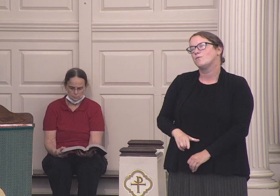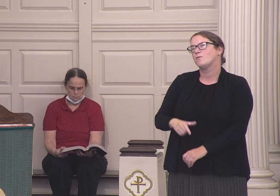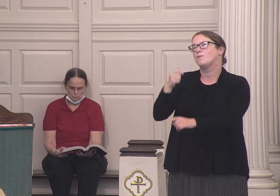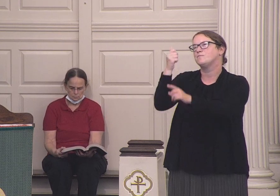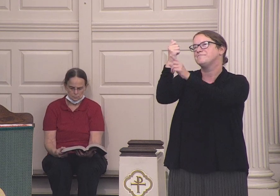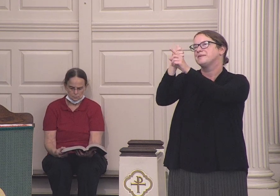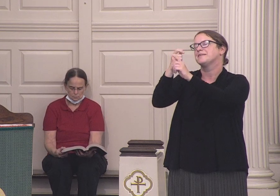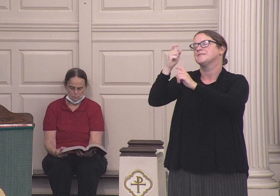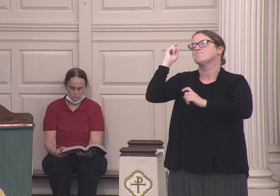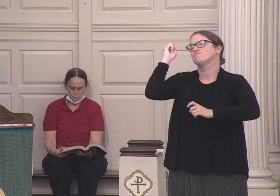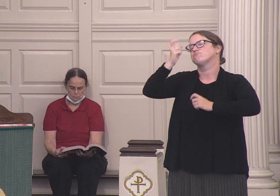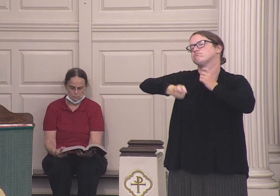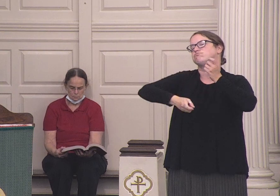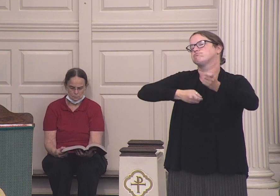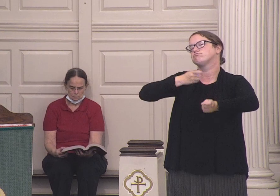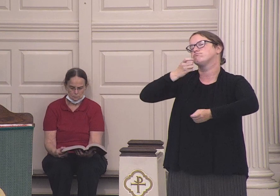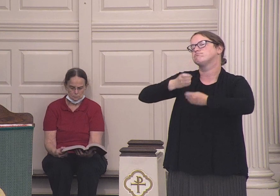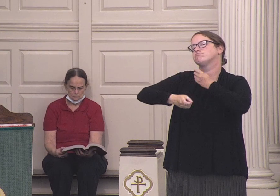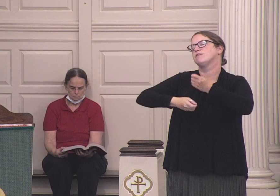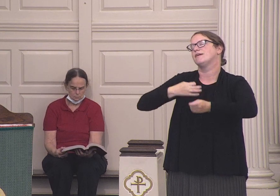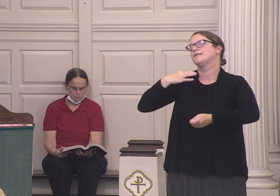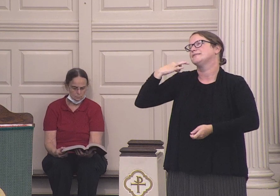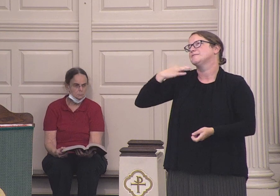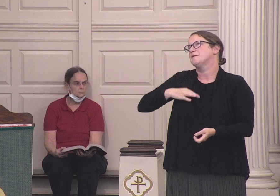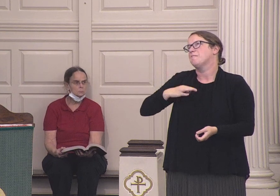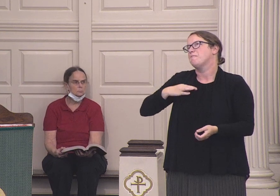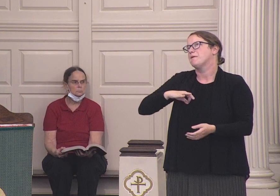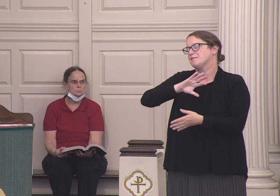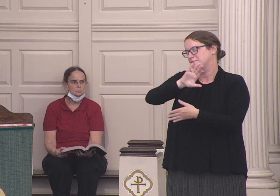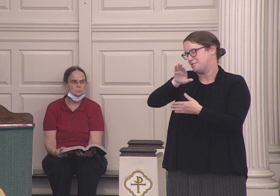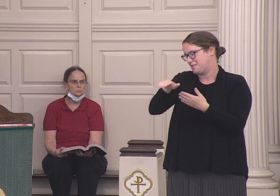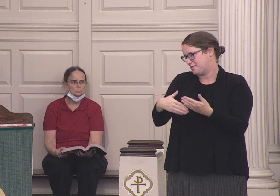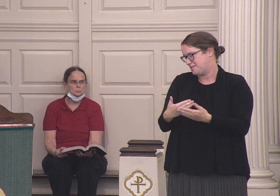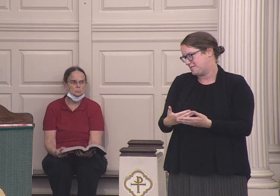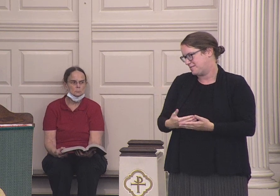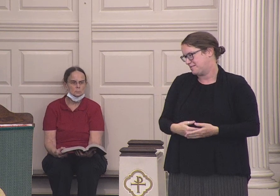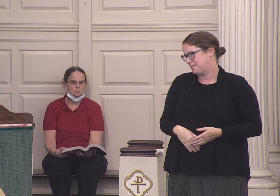benefits. Our land shall yield its